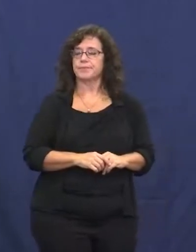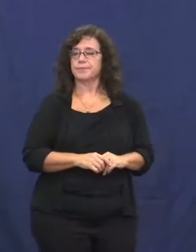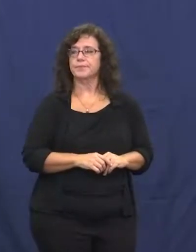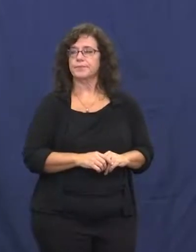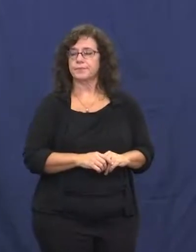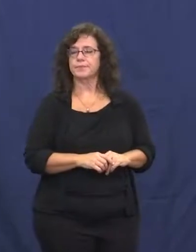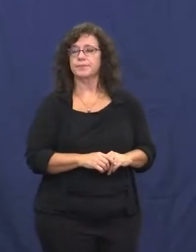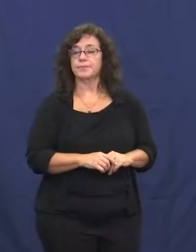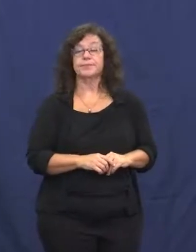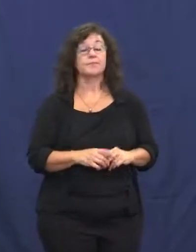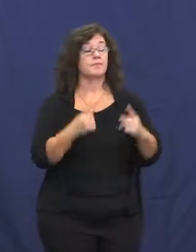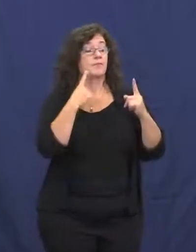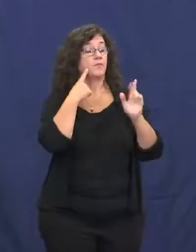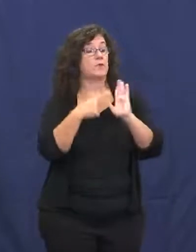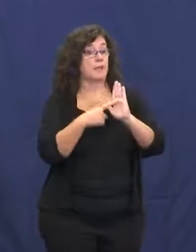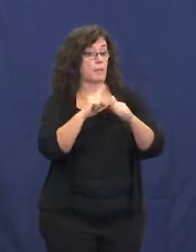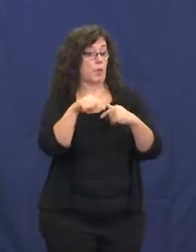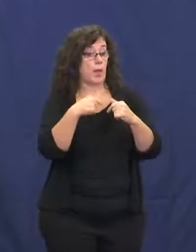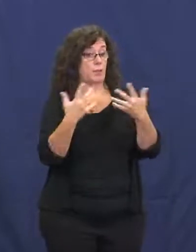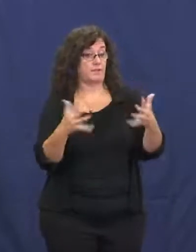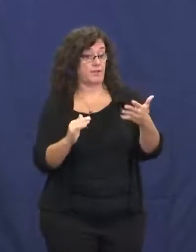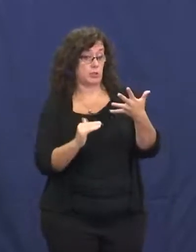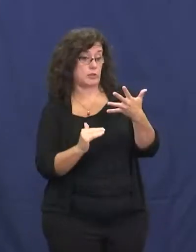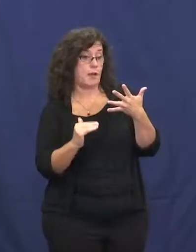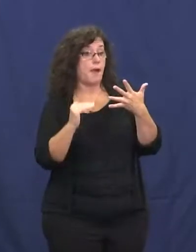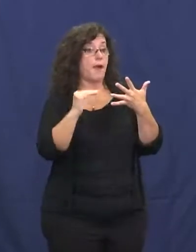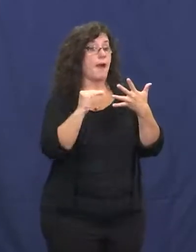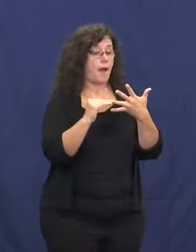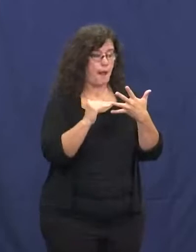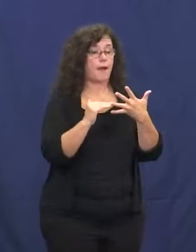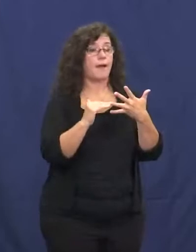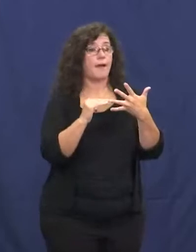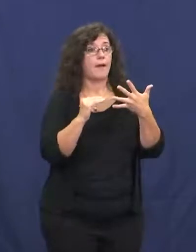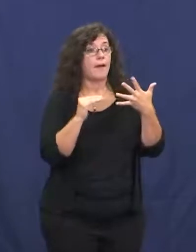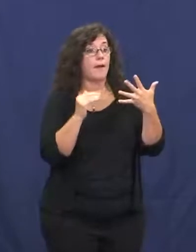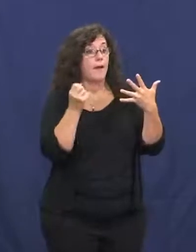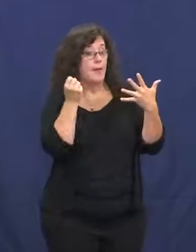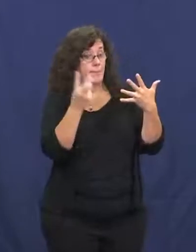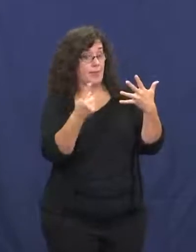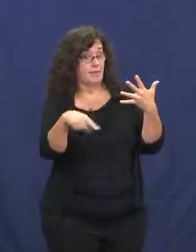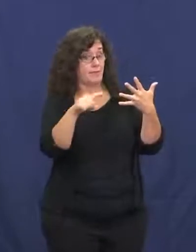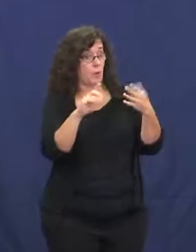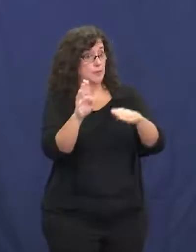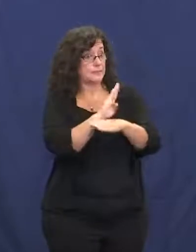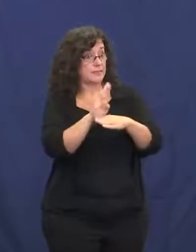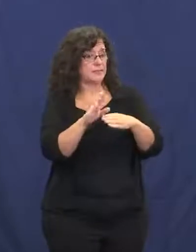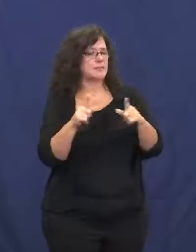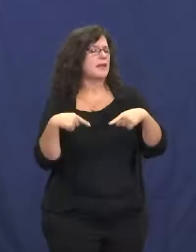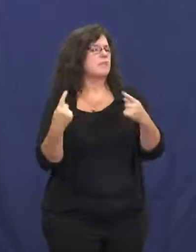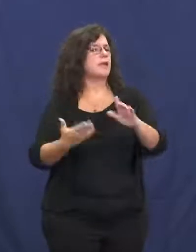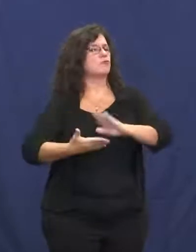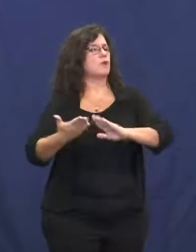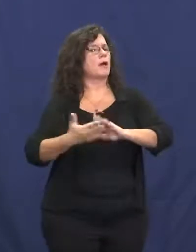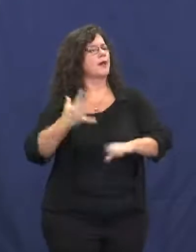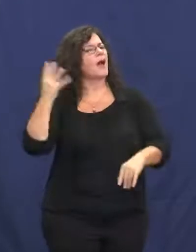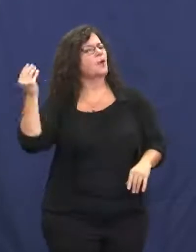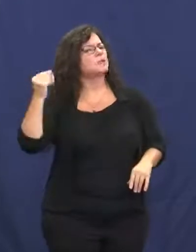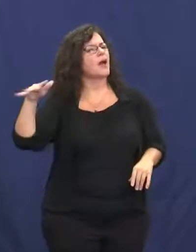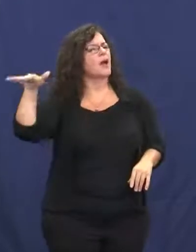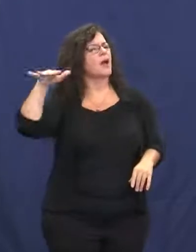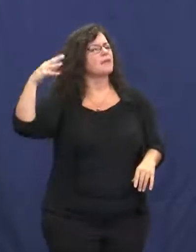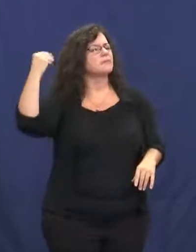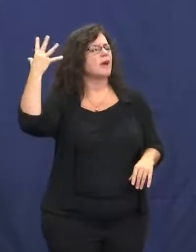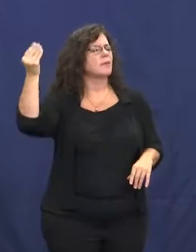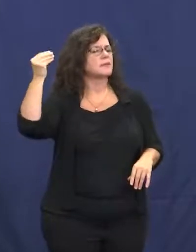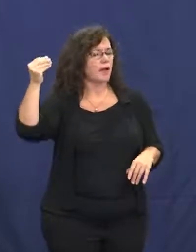mentioned, there will be most or many of the local businesses that currently have to be outdoors will be able to move indoors to some